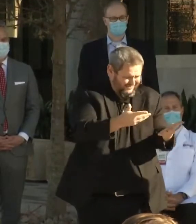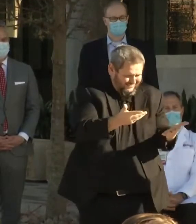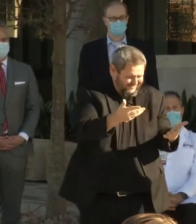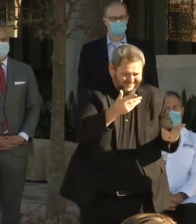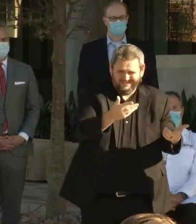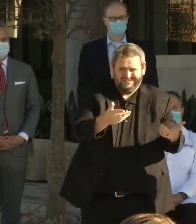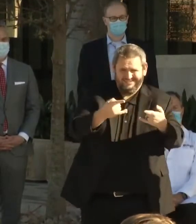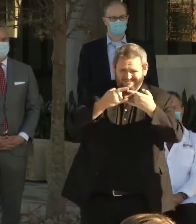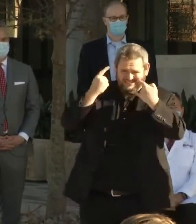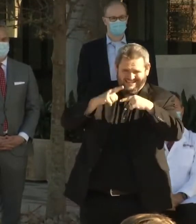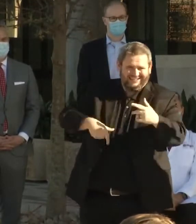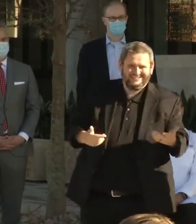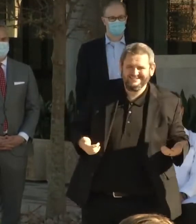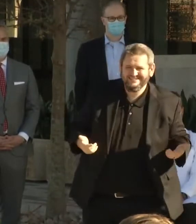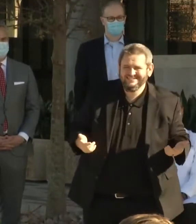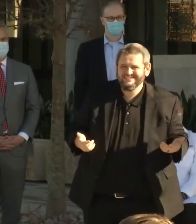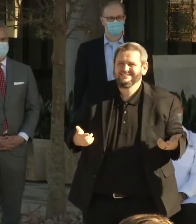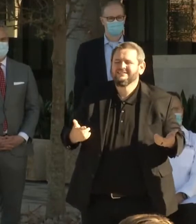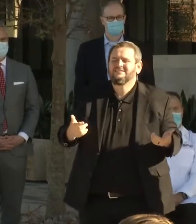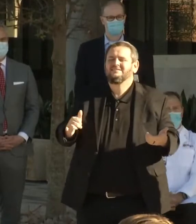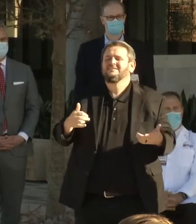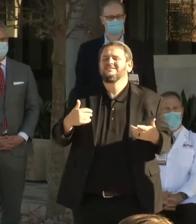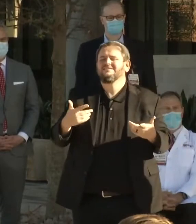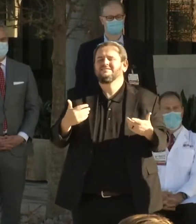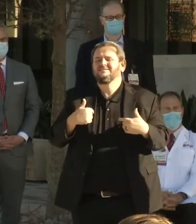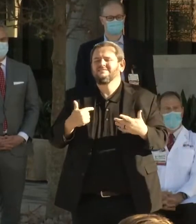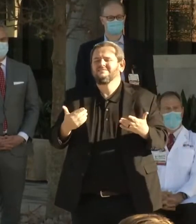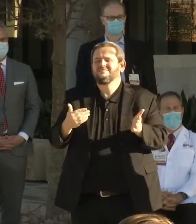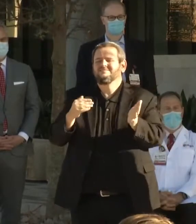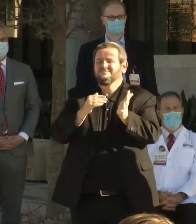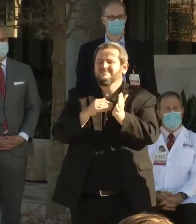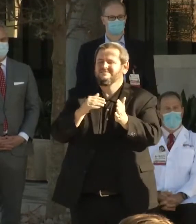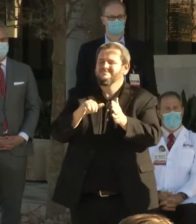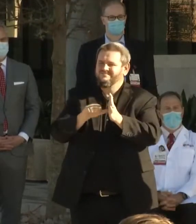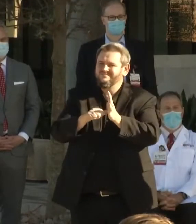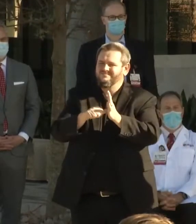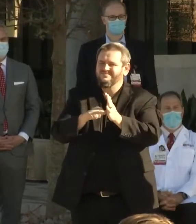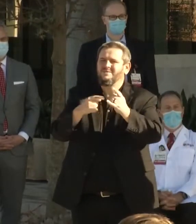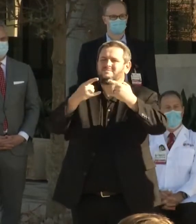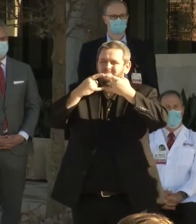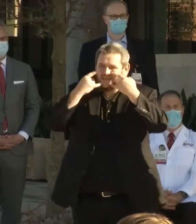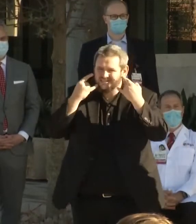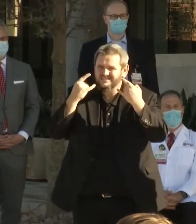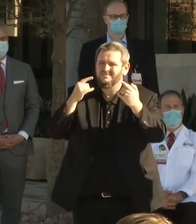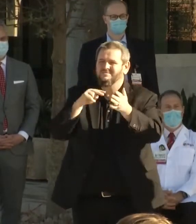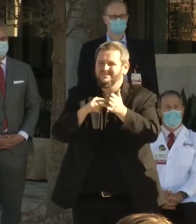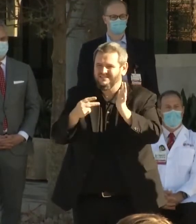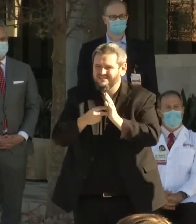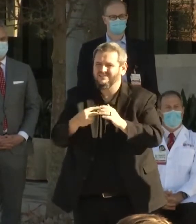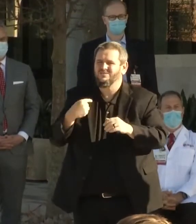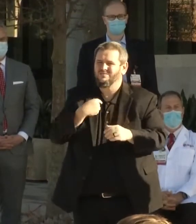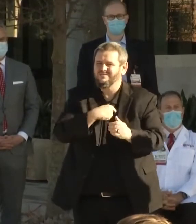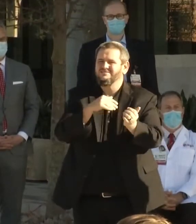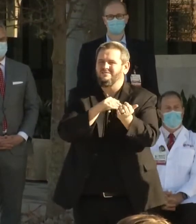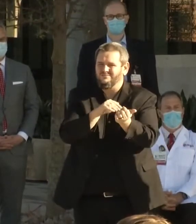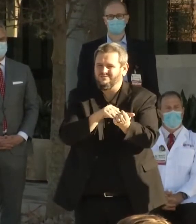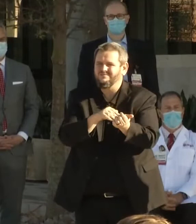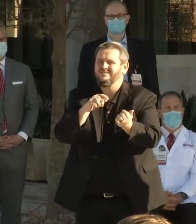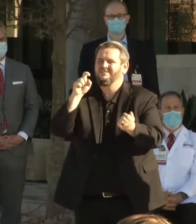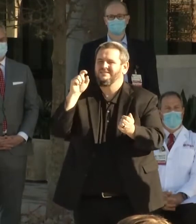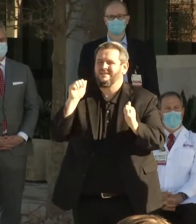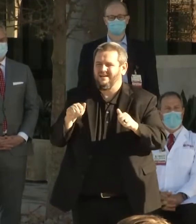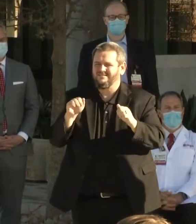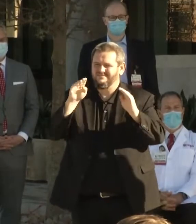asking Oklahomans to do their part by wearing their masks so that your medical professionals and our health systems aren't having to try to